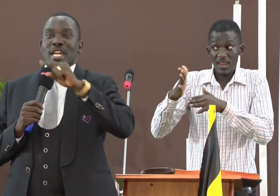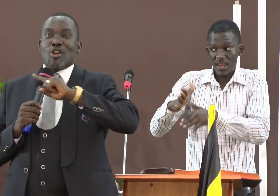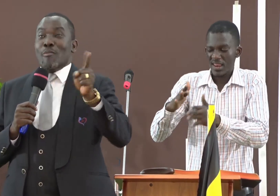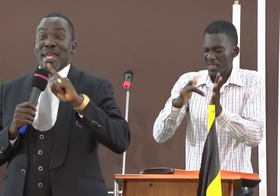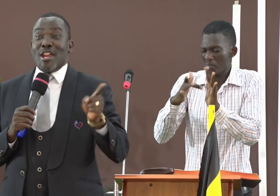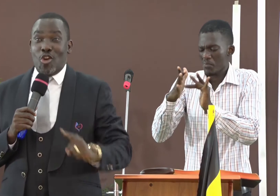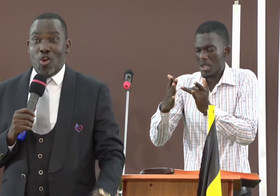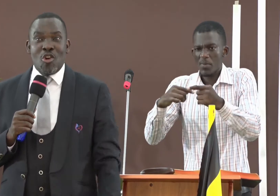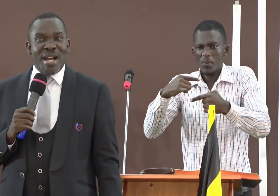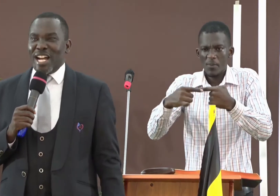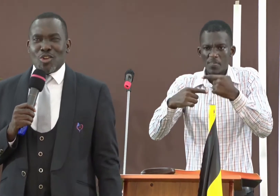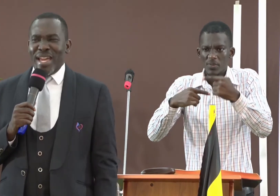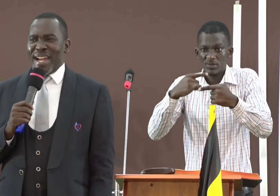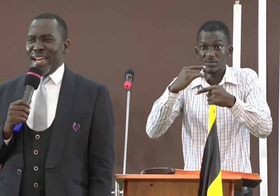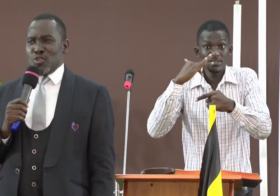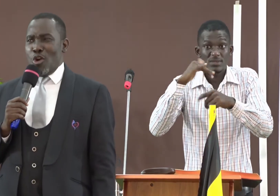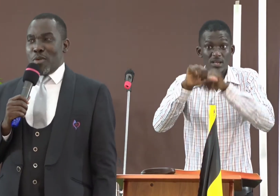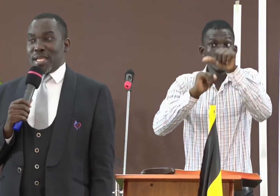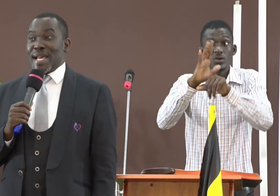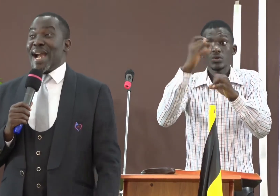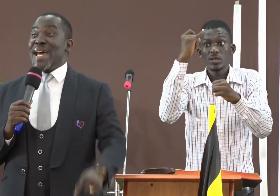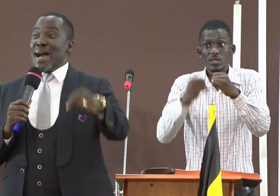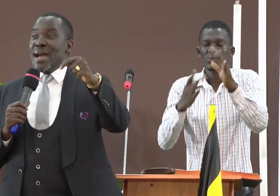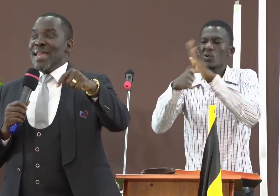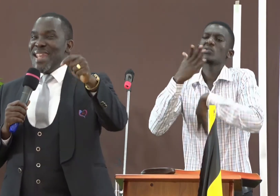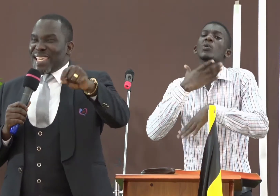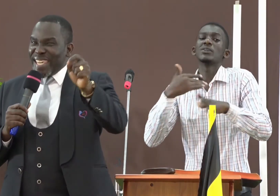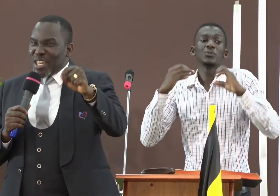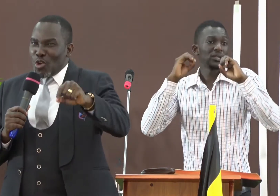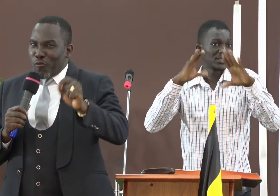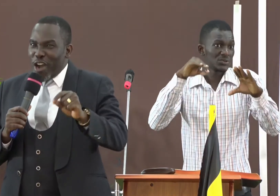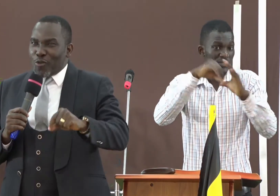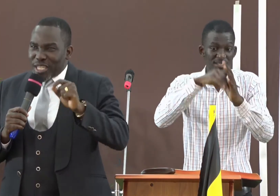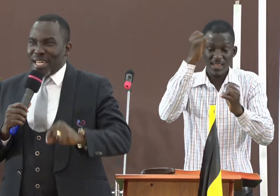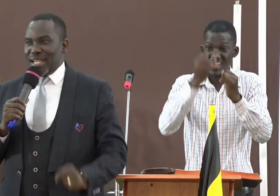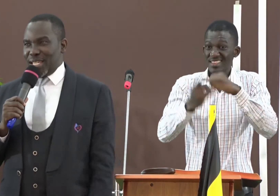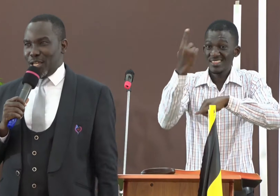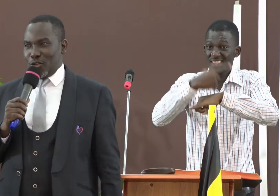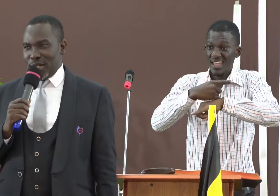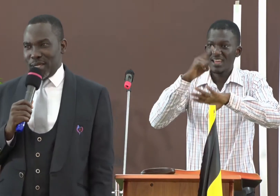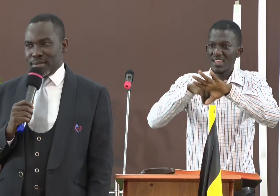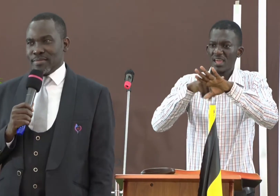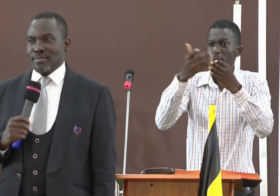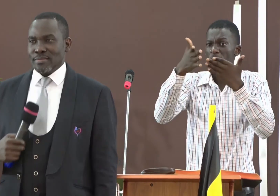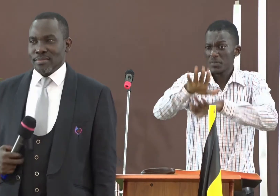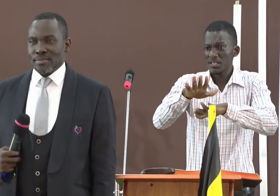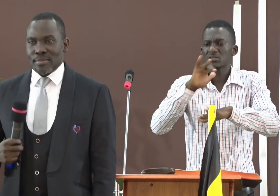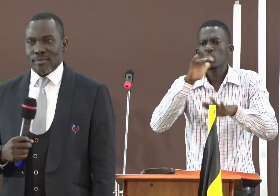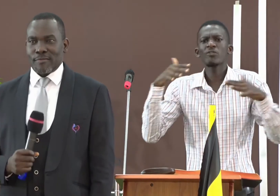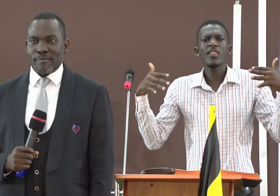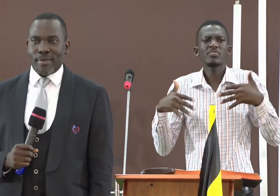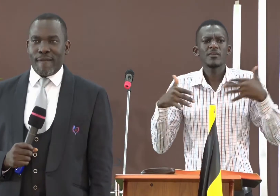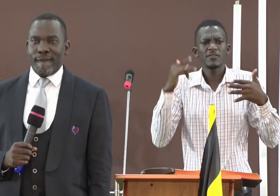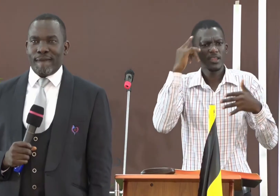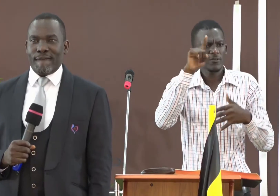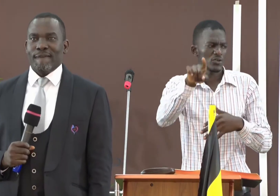nnyo enkomerero yo Katonda ayagala agiwa omukisangana n'ekiseera ky'okufa kwo si kya ntiisa gy'oli. The day